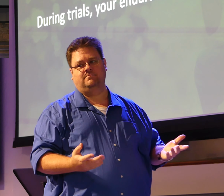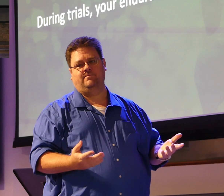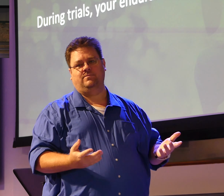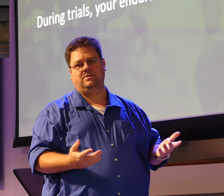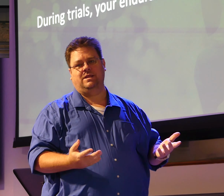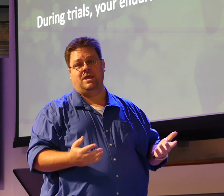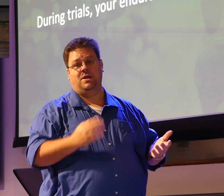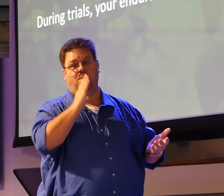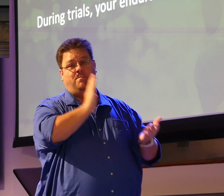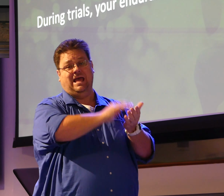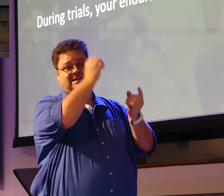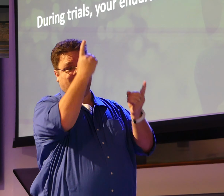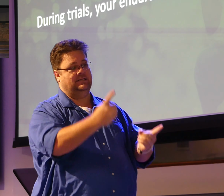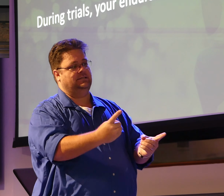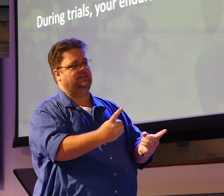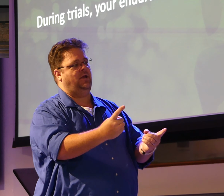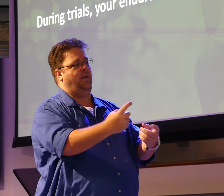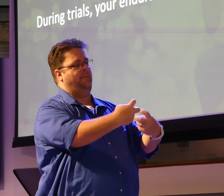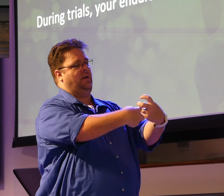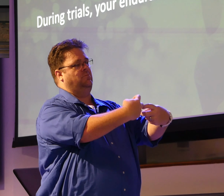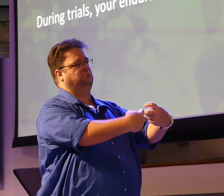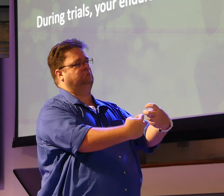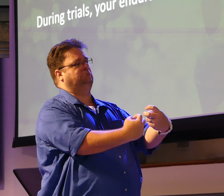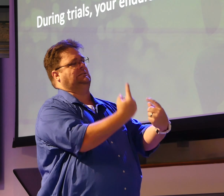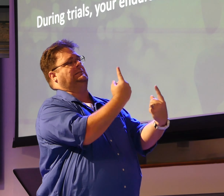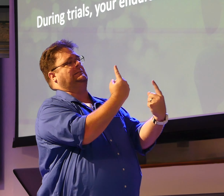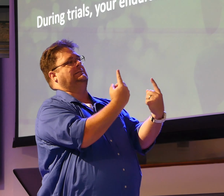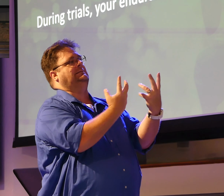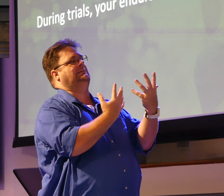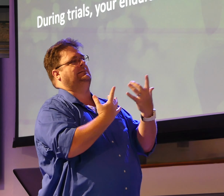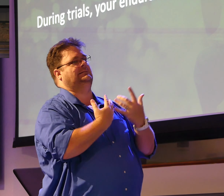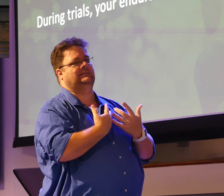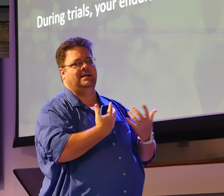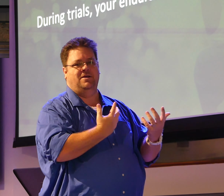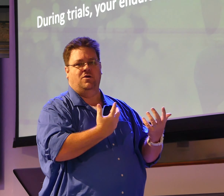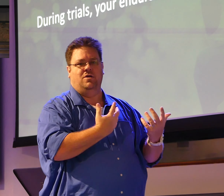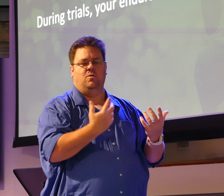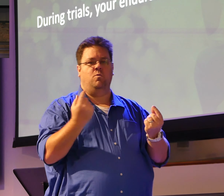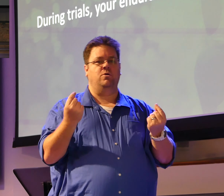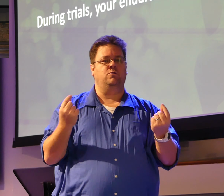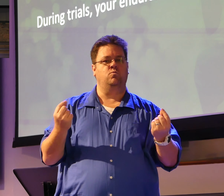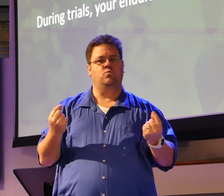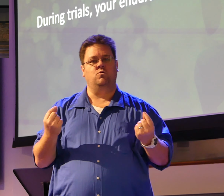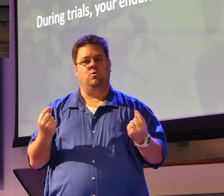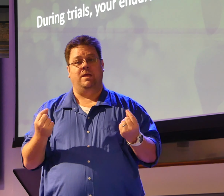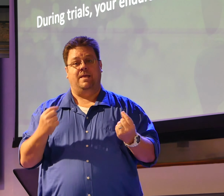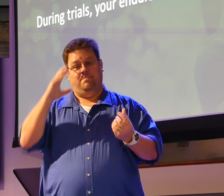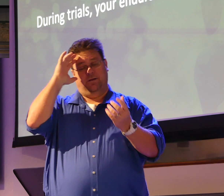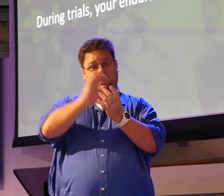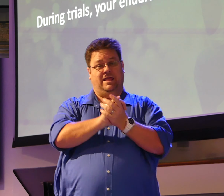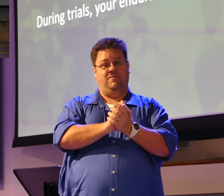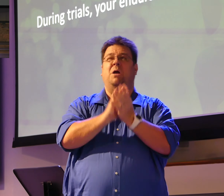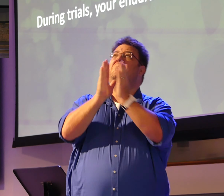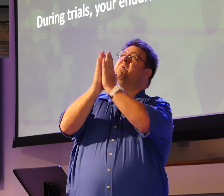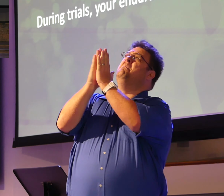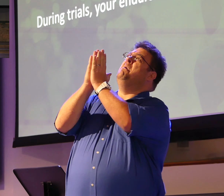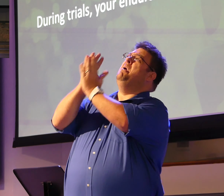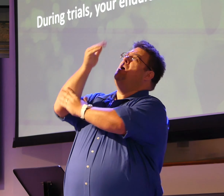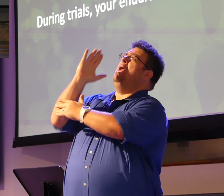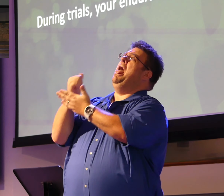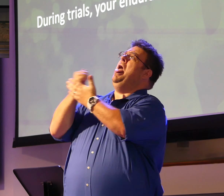those bad decisions create problems and then what do we do as